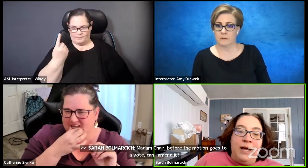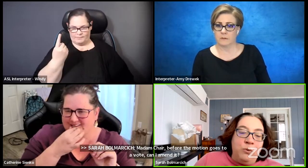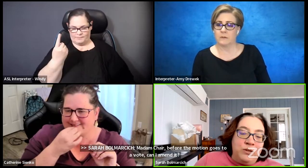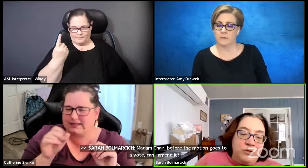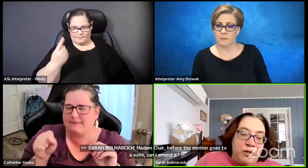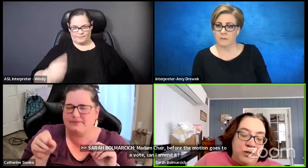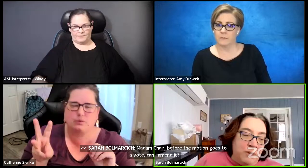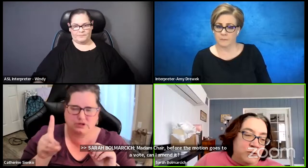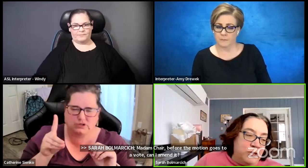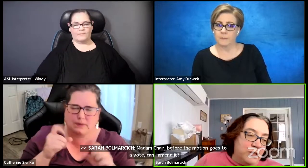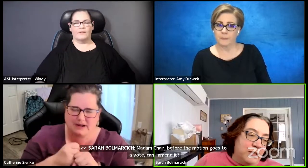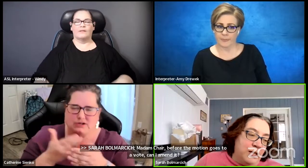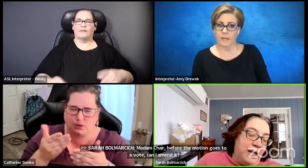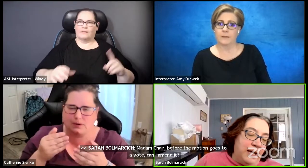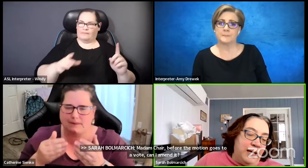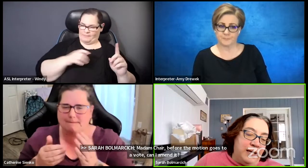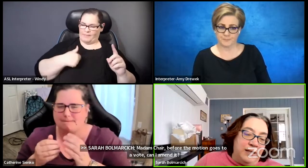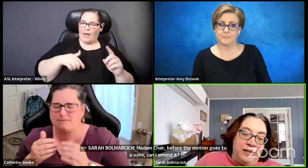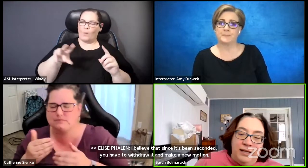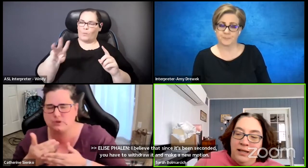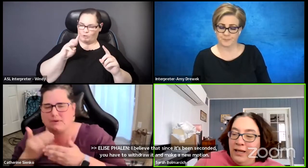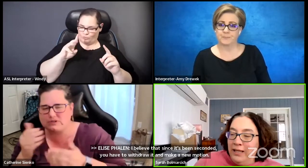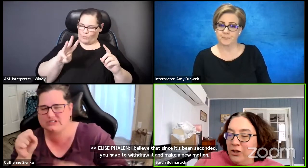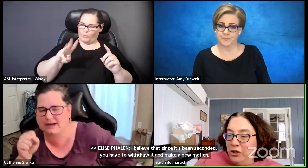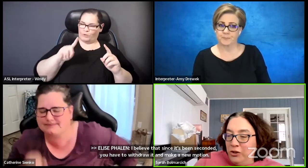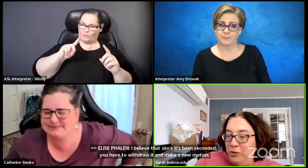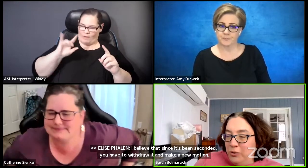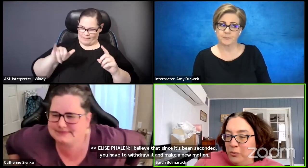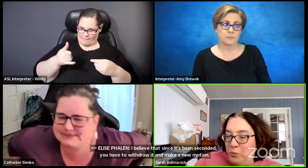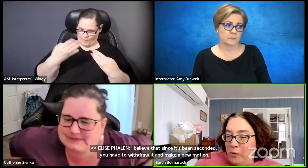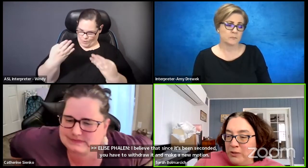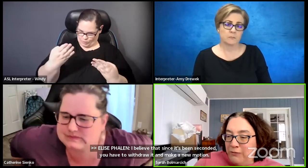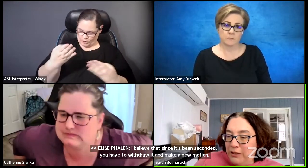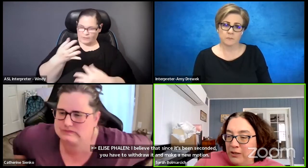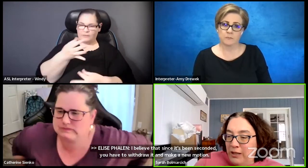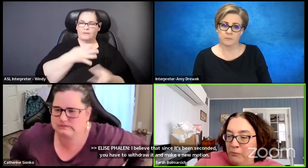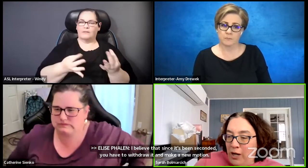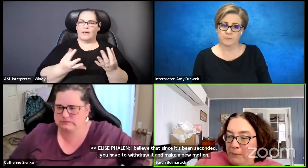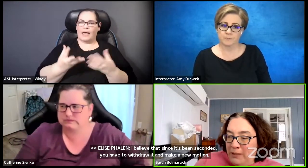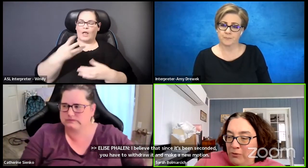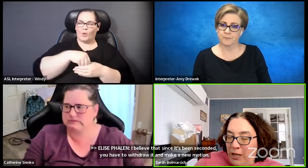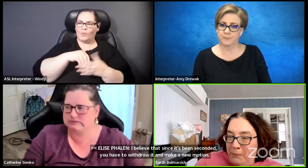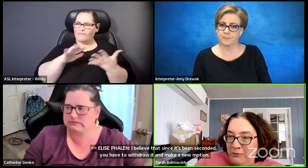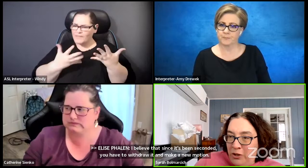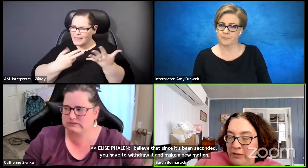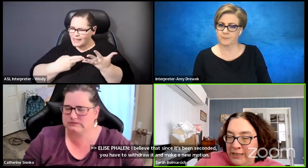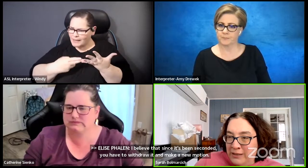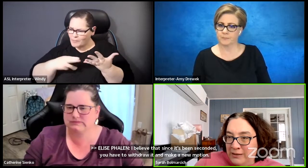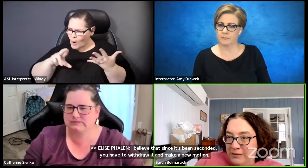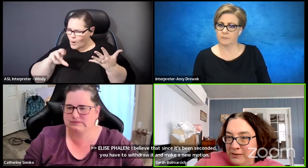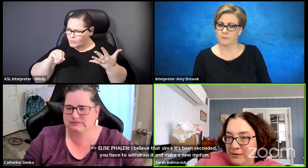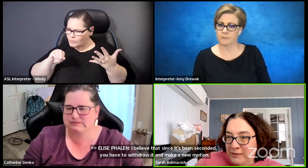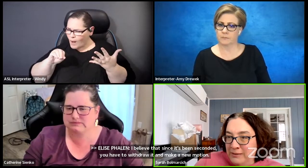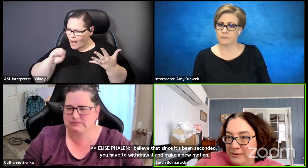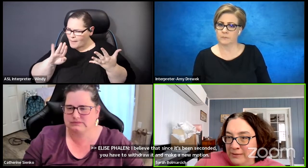All right, I withdraw the motion and include, what was the 5th name? Robert